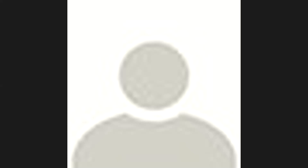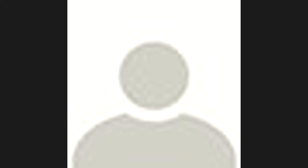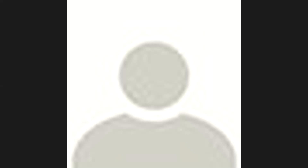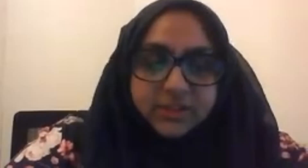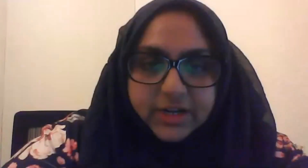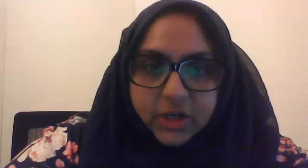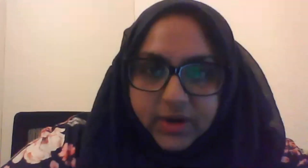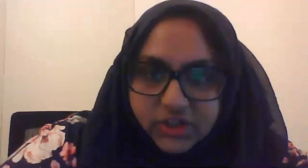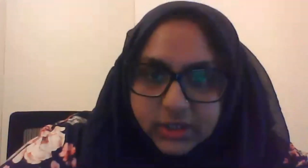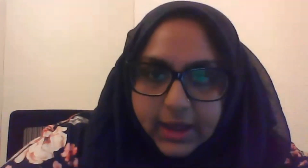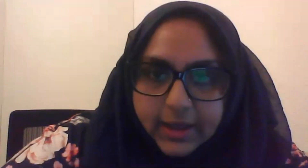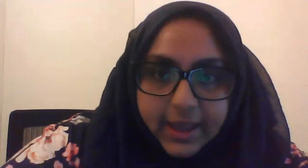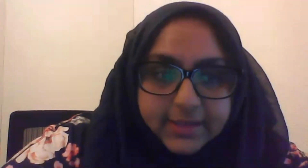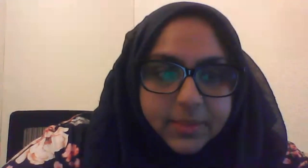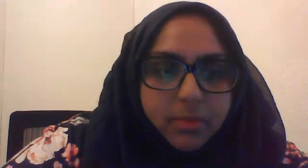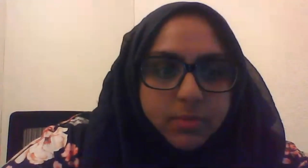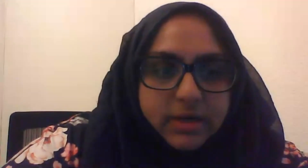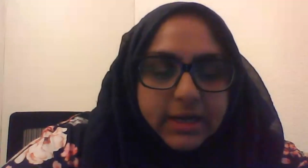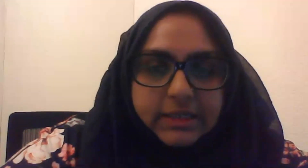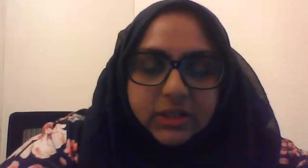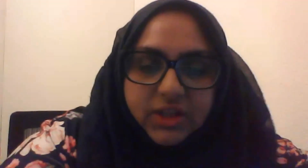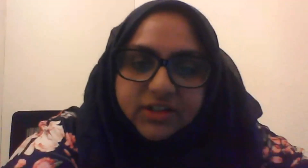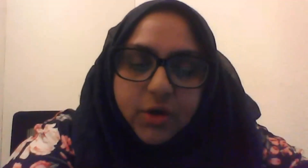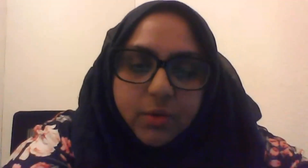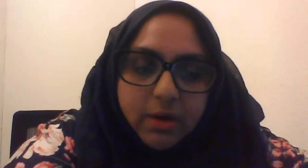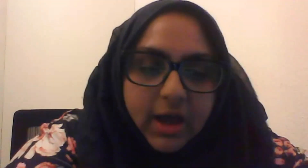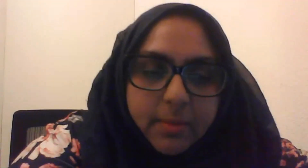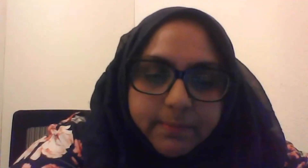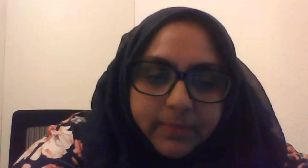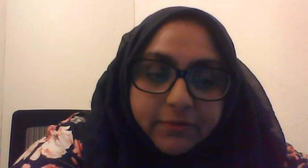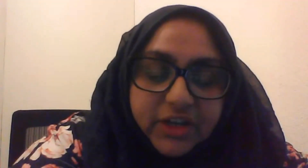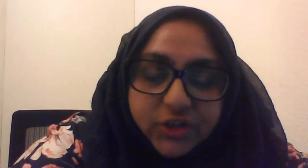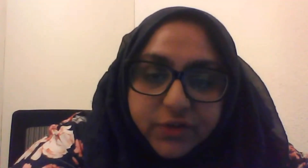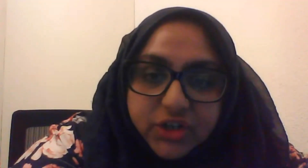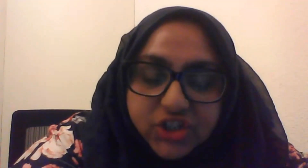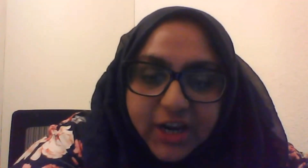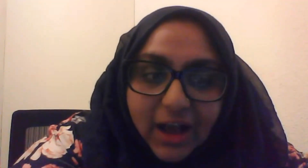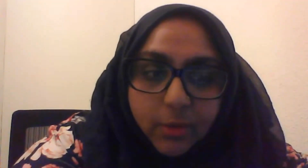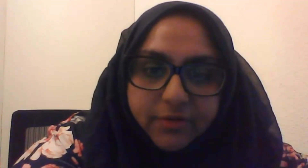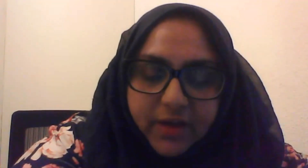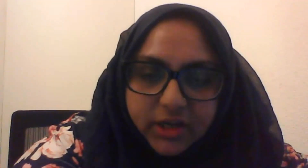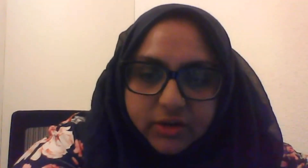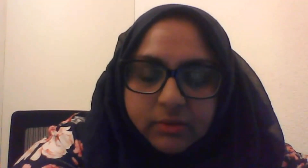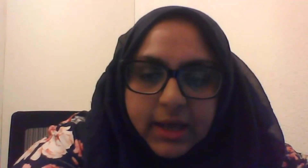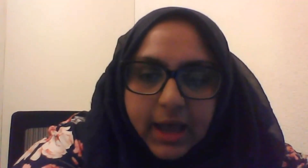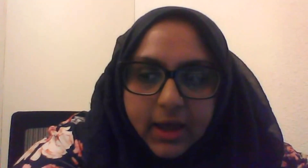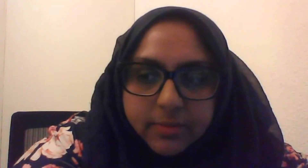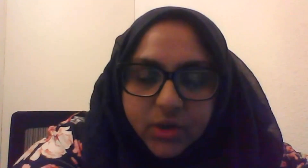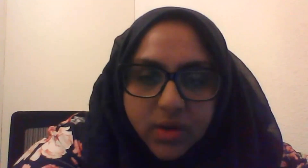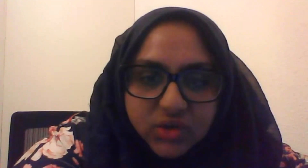So that's a really good question. Yes, at the moment, there is no feature for you to check out of a venue. So once you